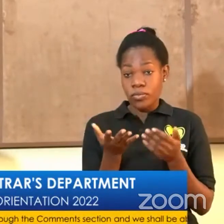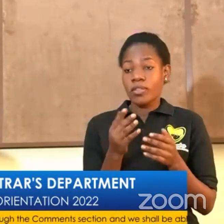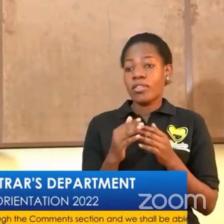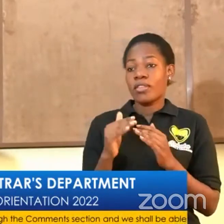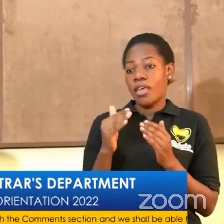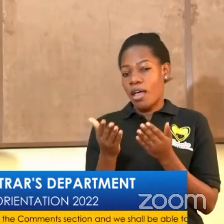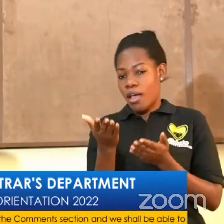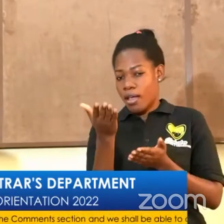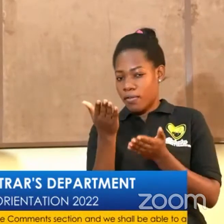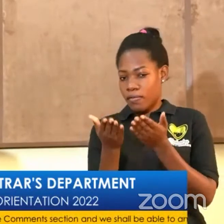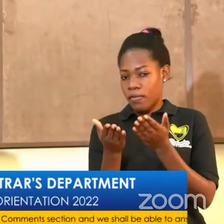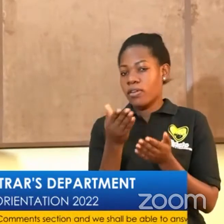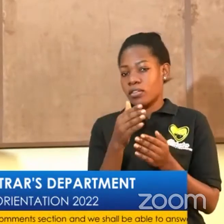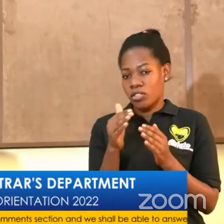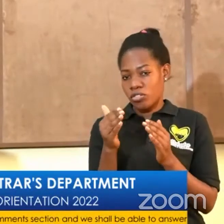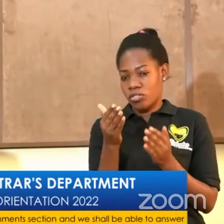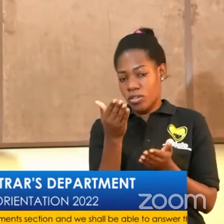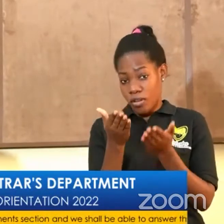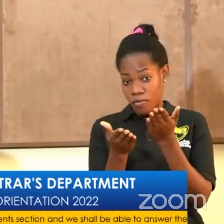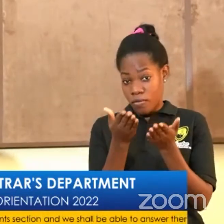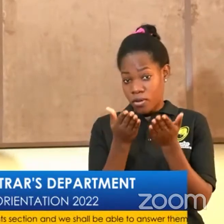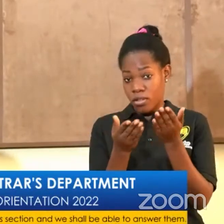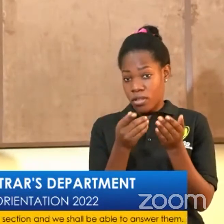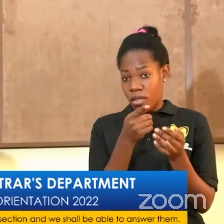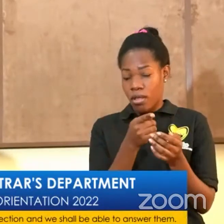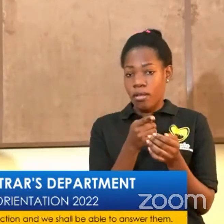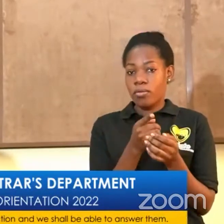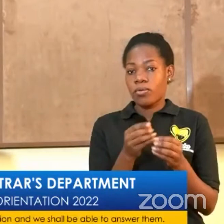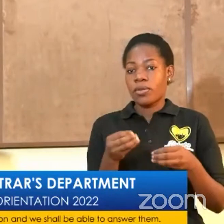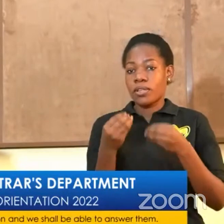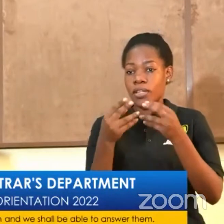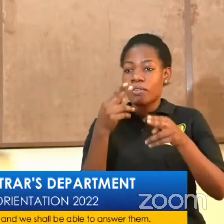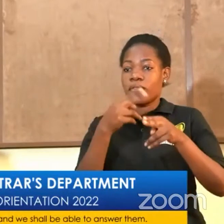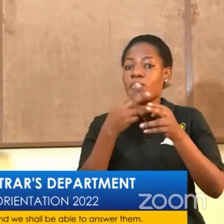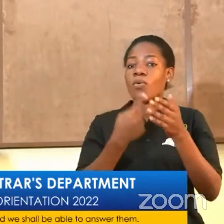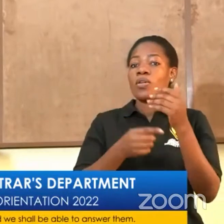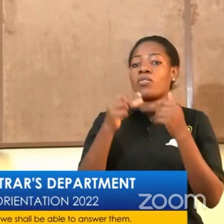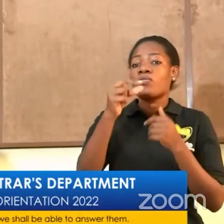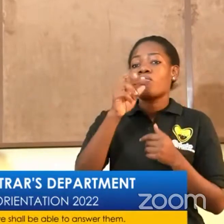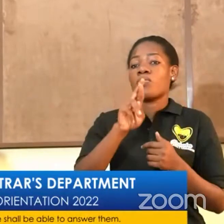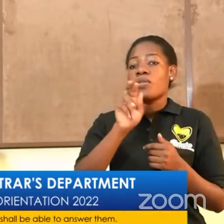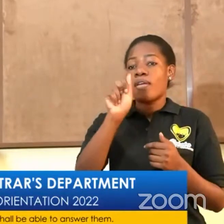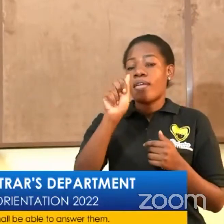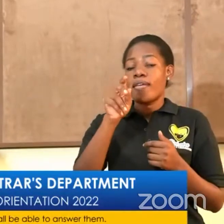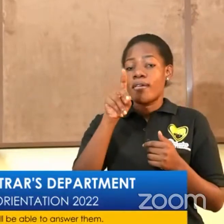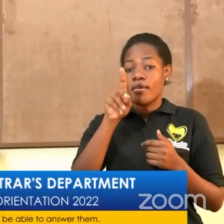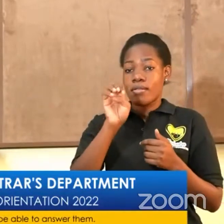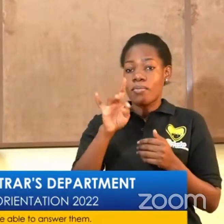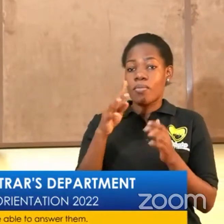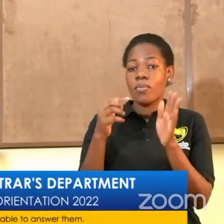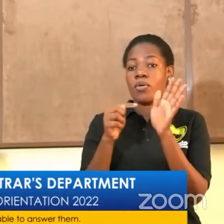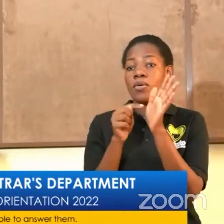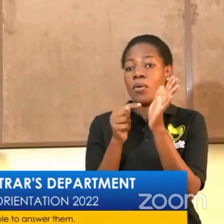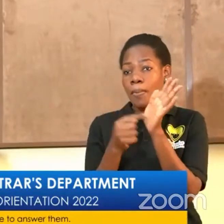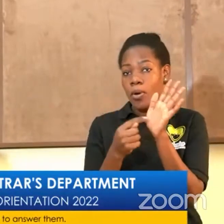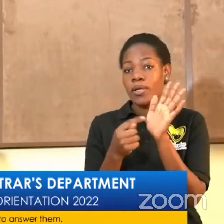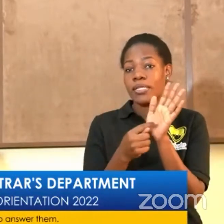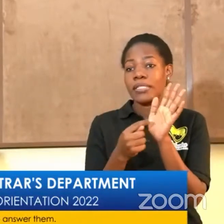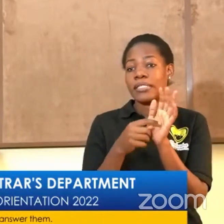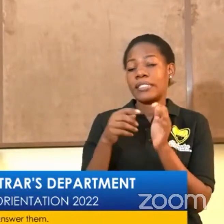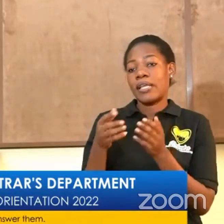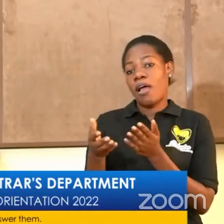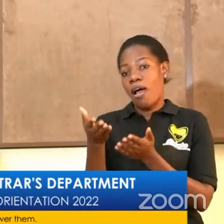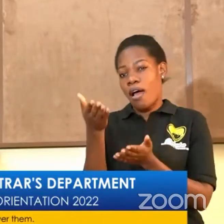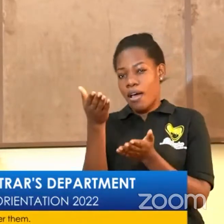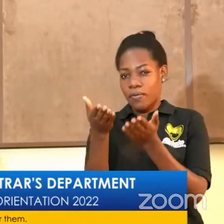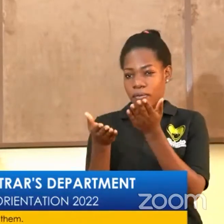average for that semester is what we call grade point average. Grade point